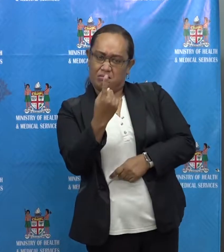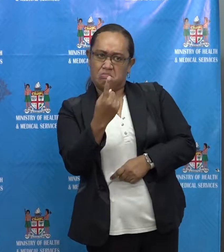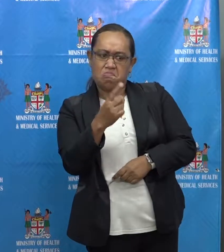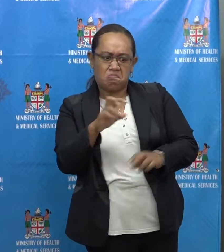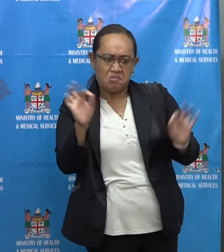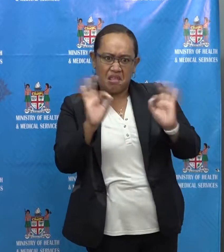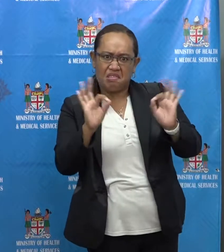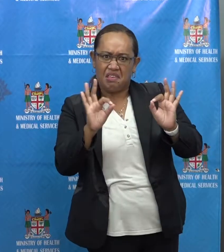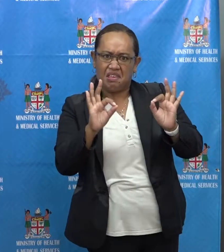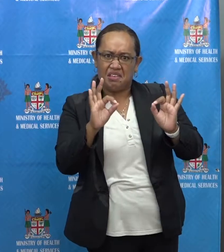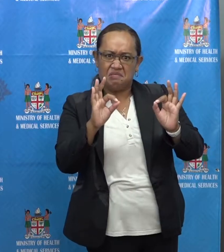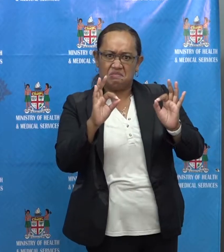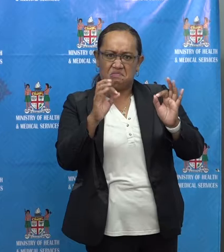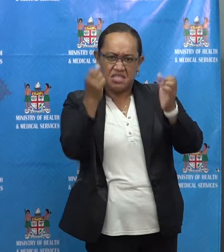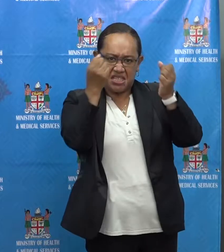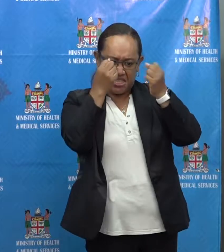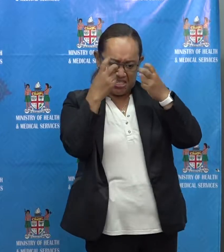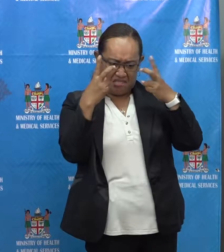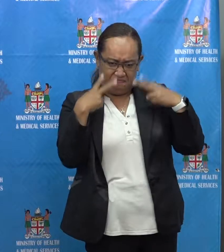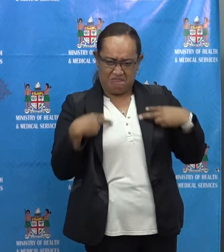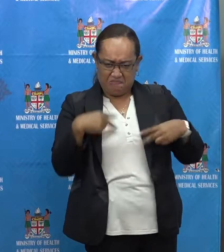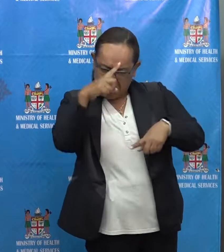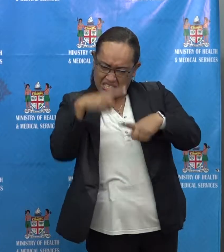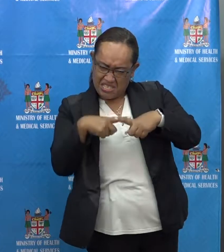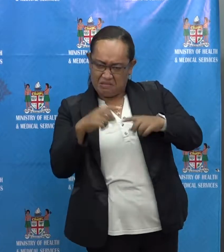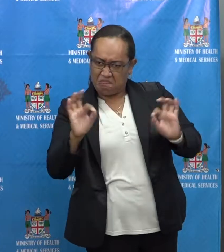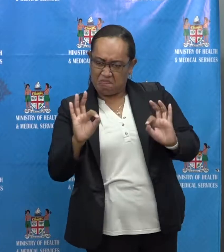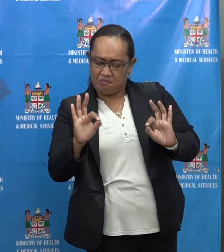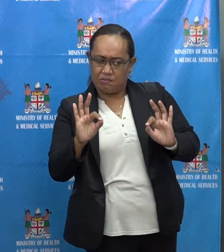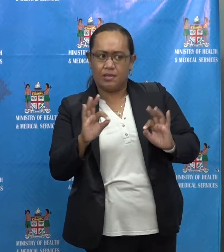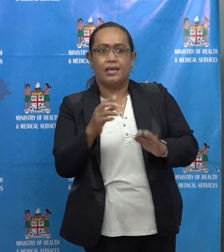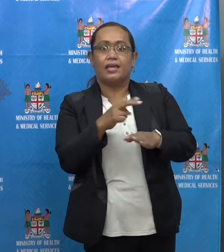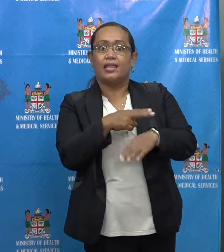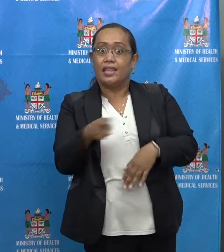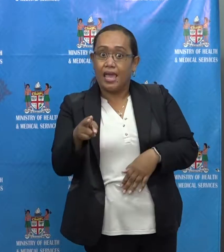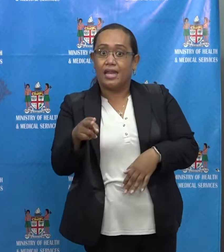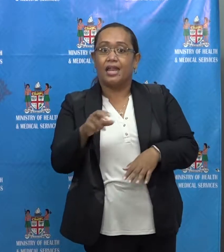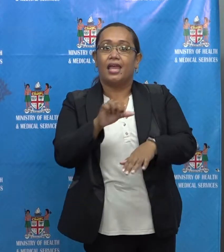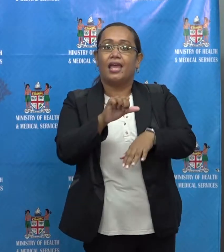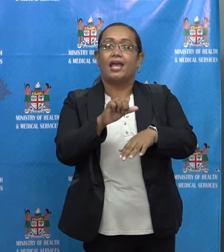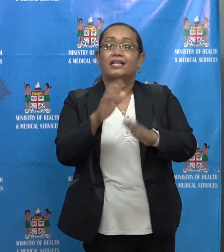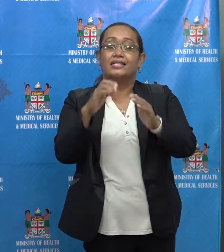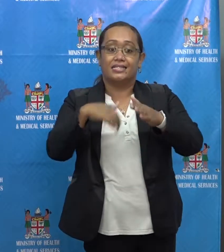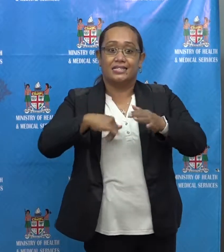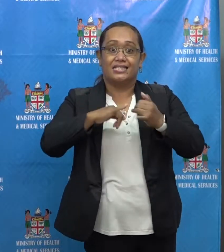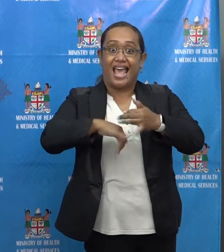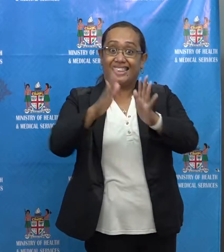she entered quarantine on Sunday, April 18th.